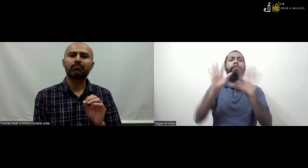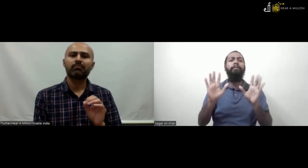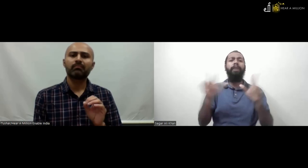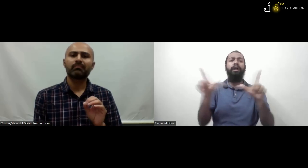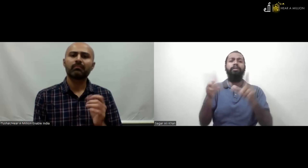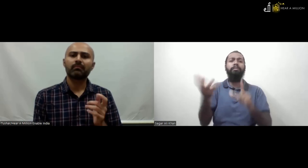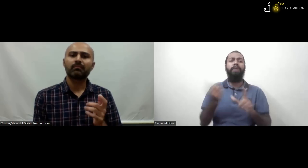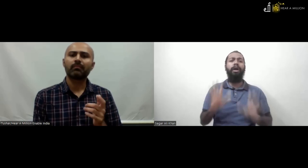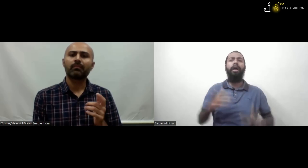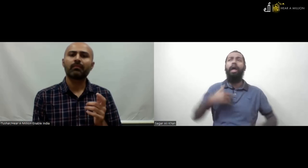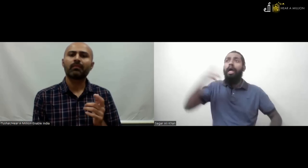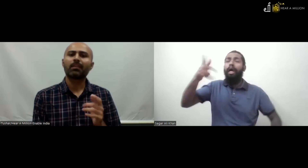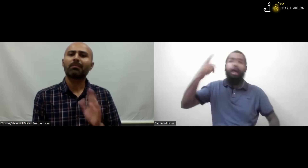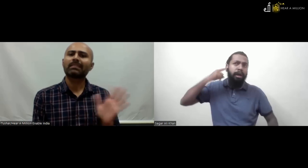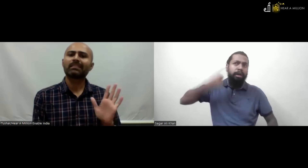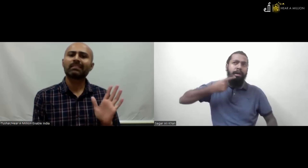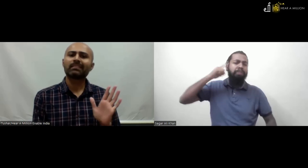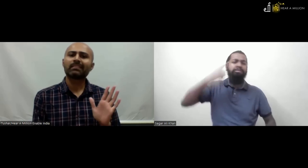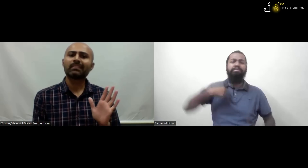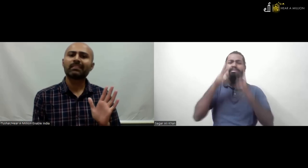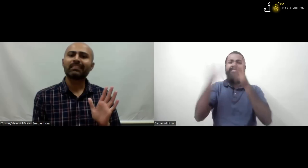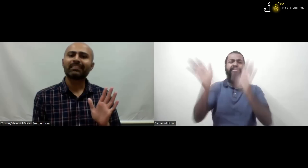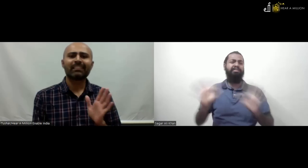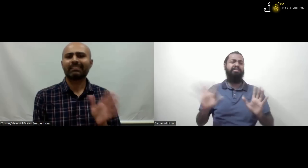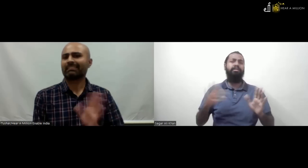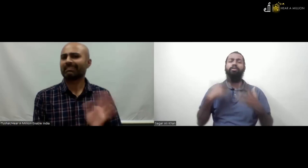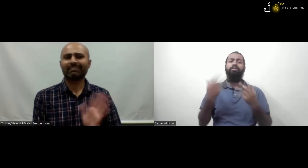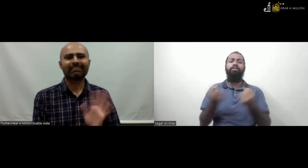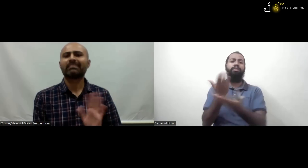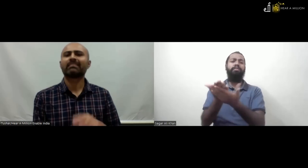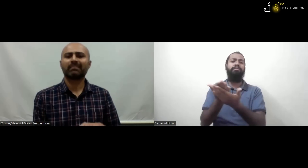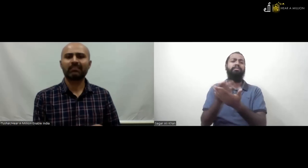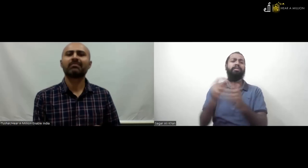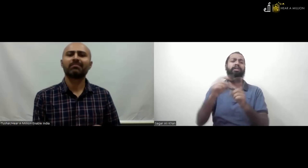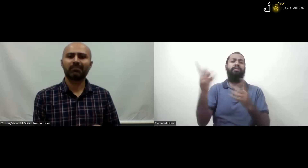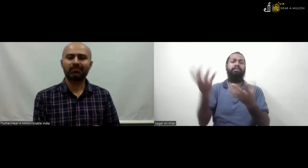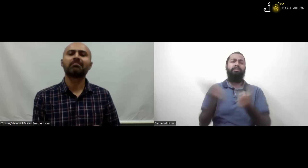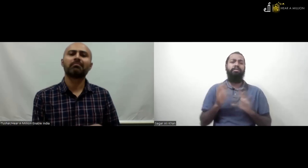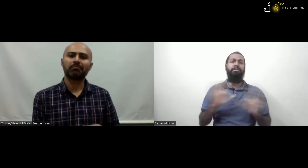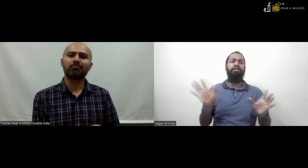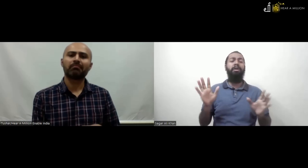no. My aim was only to get my license.